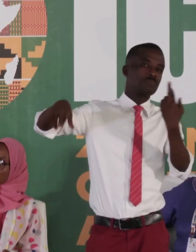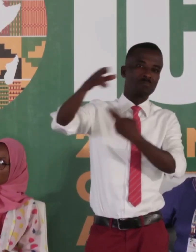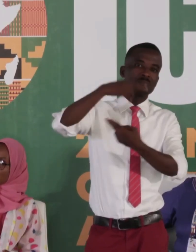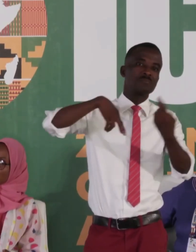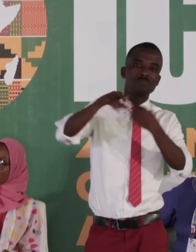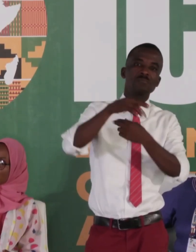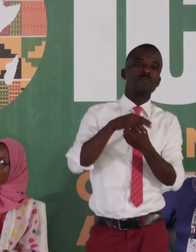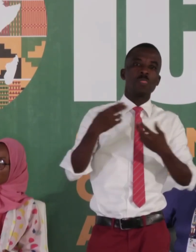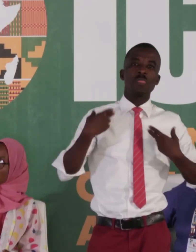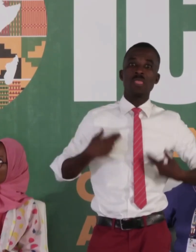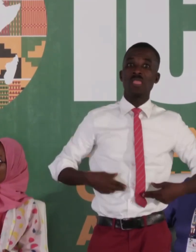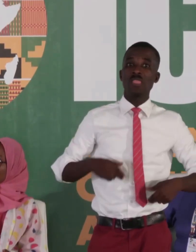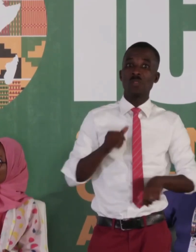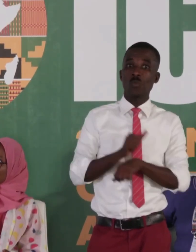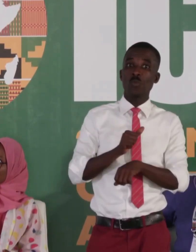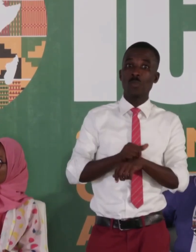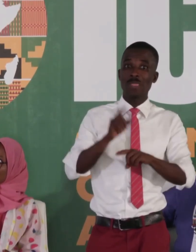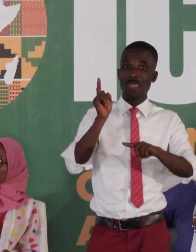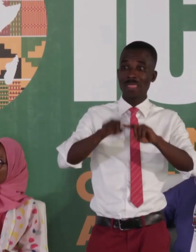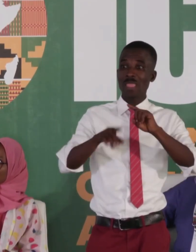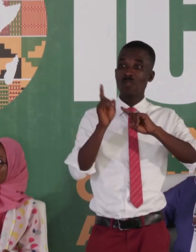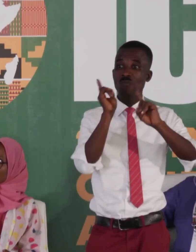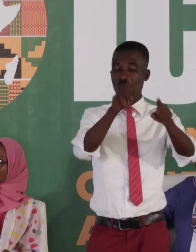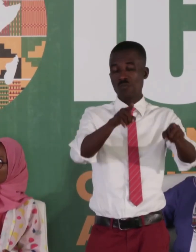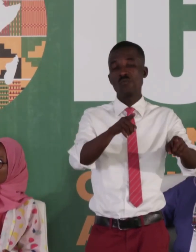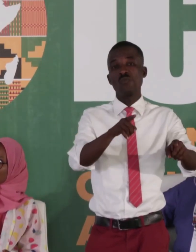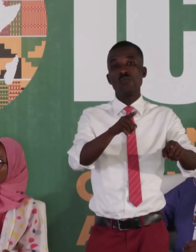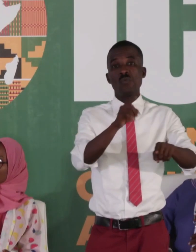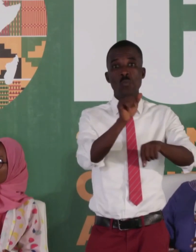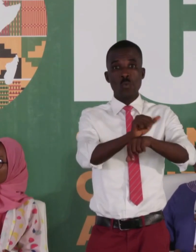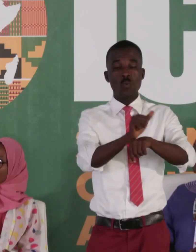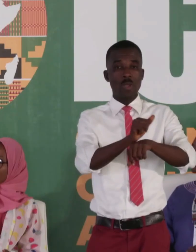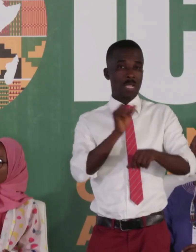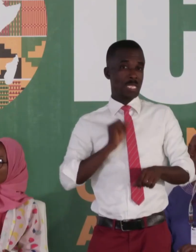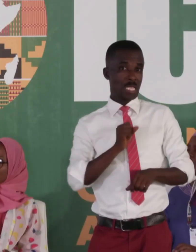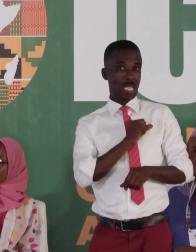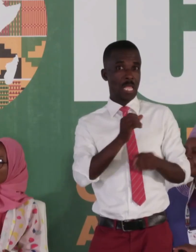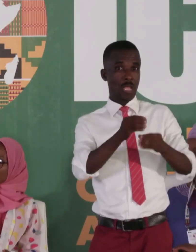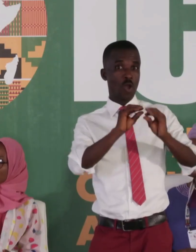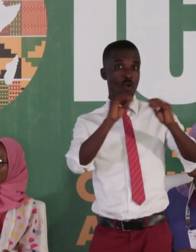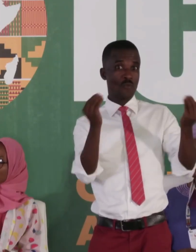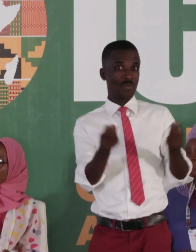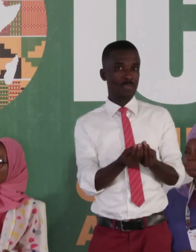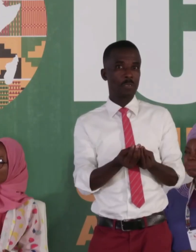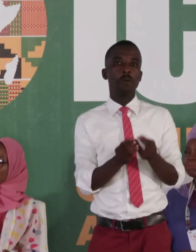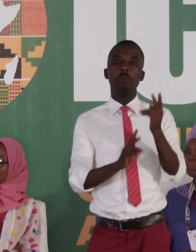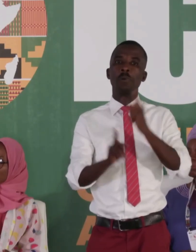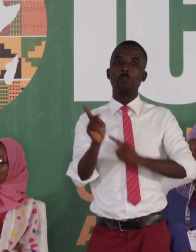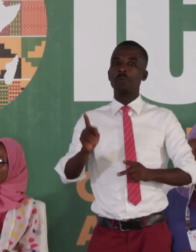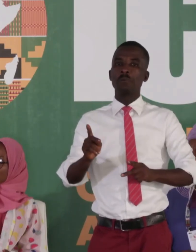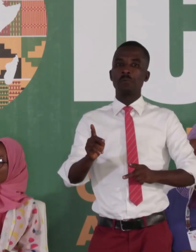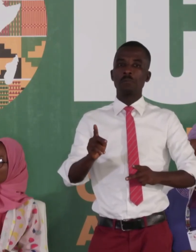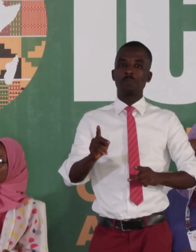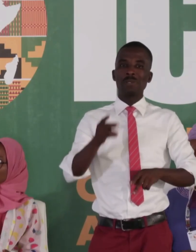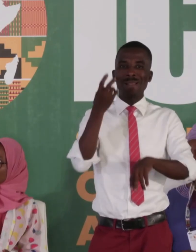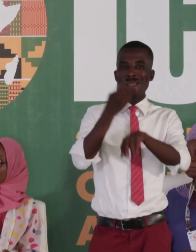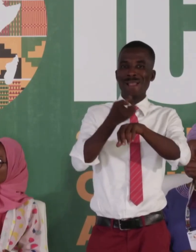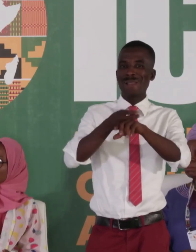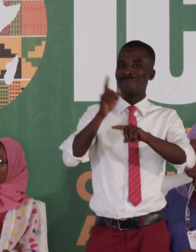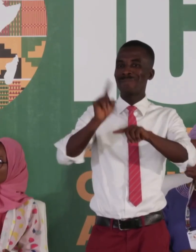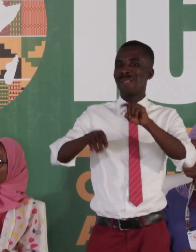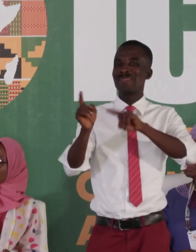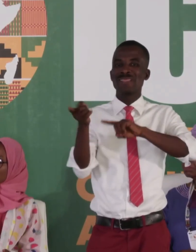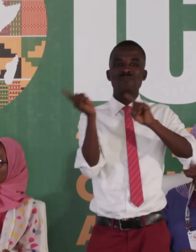health workers could not easily get to the facilities where they work. Clients also found it very difficult to get to the